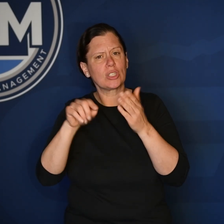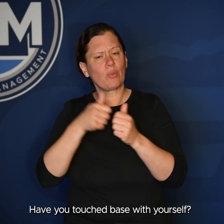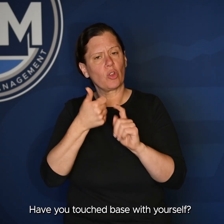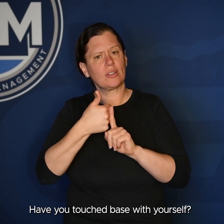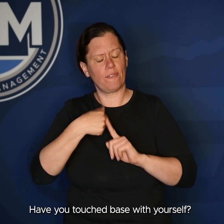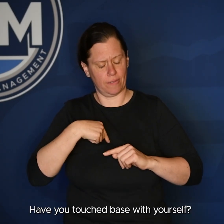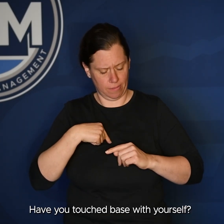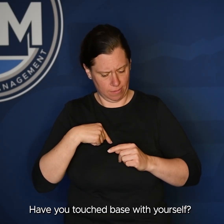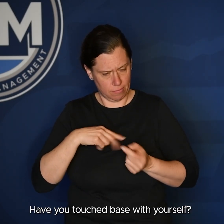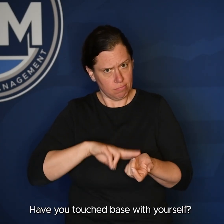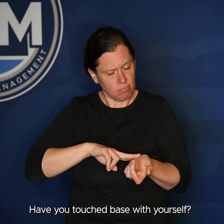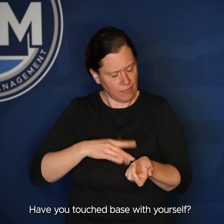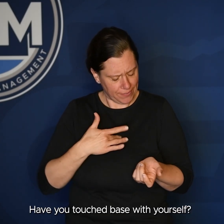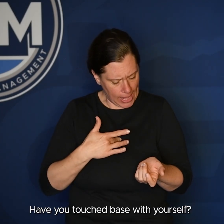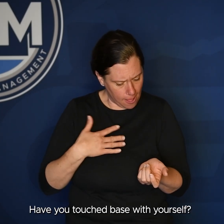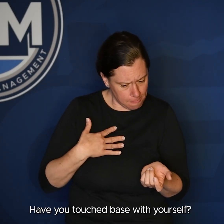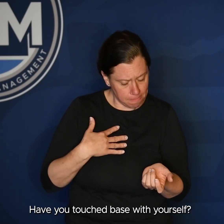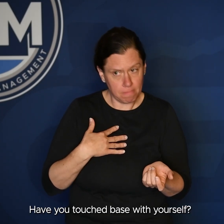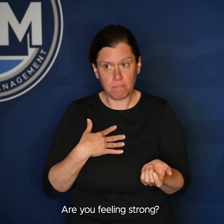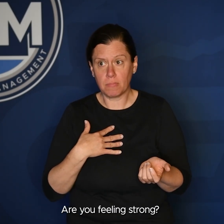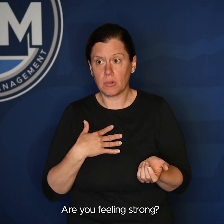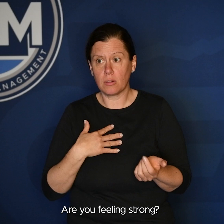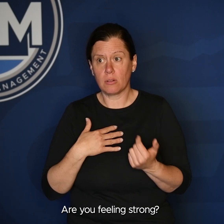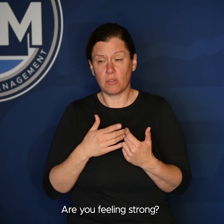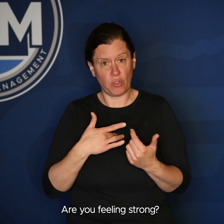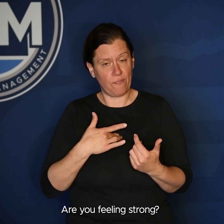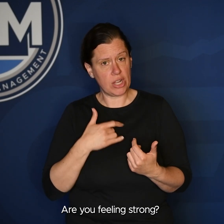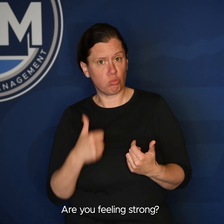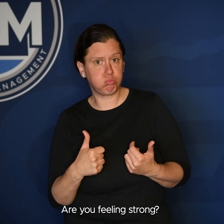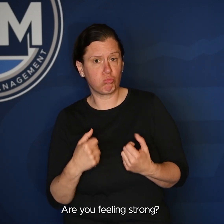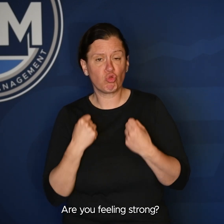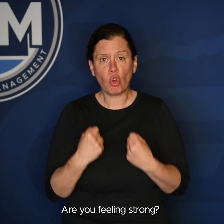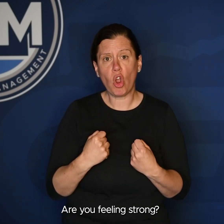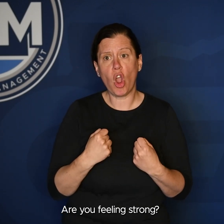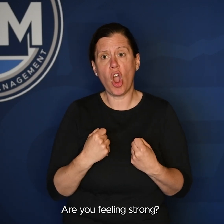Have you touched base with yourself? Are you feeling strong?